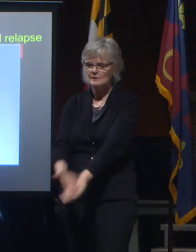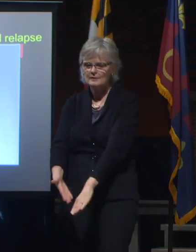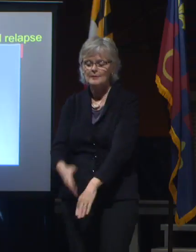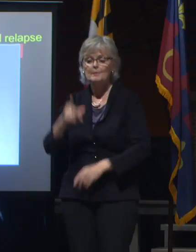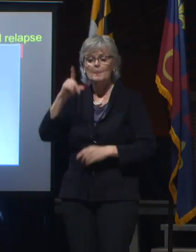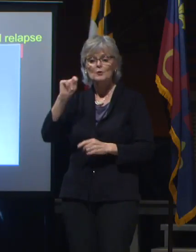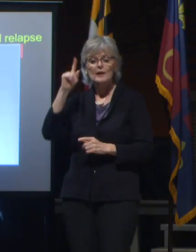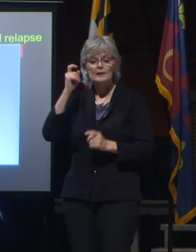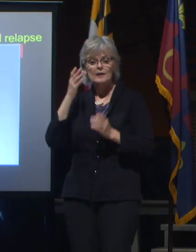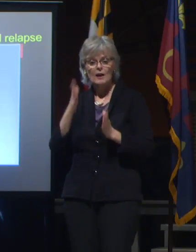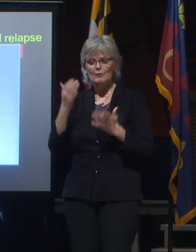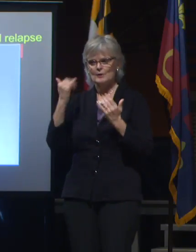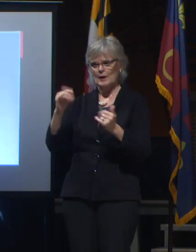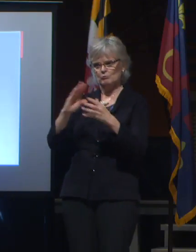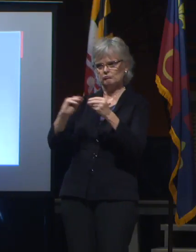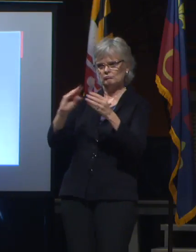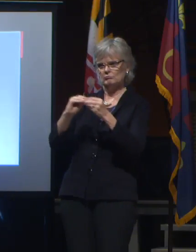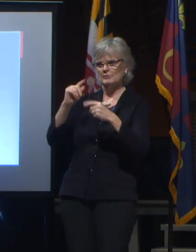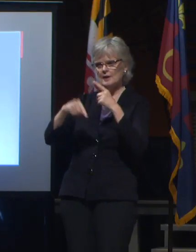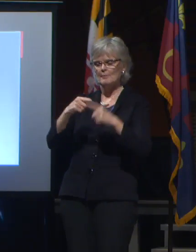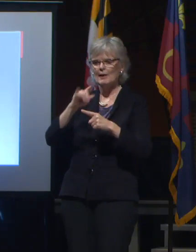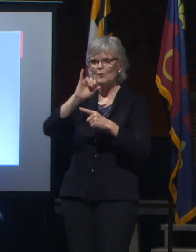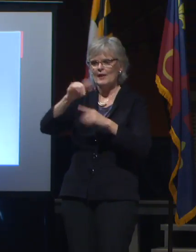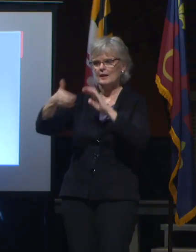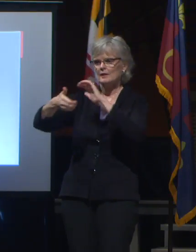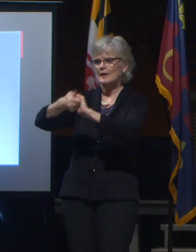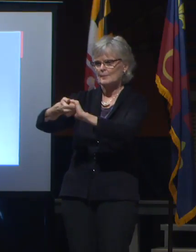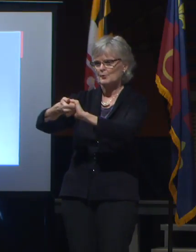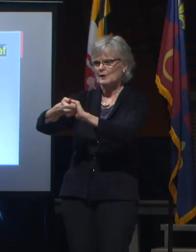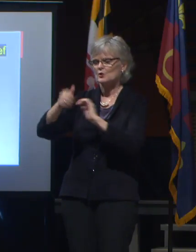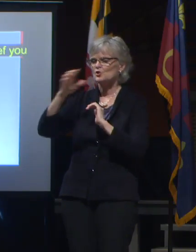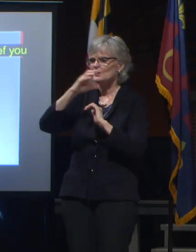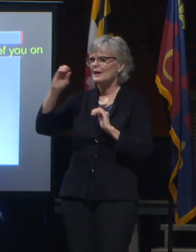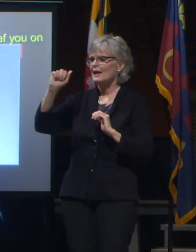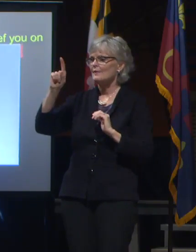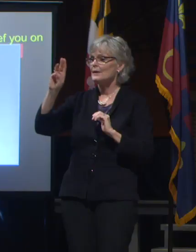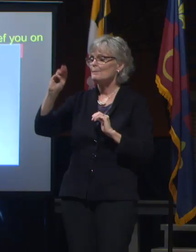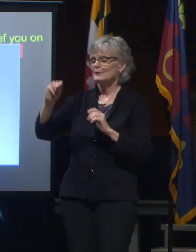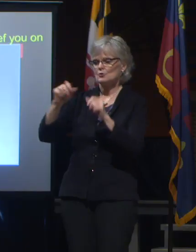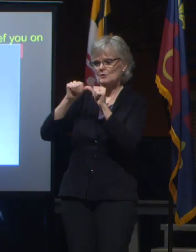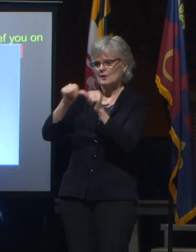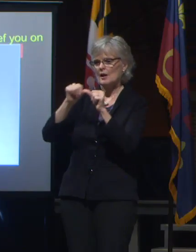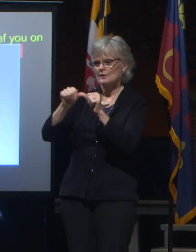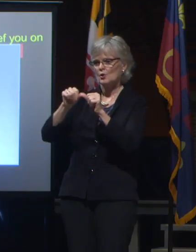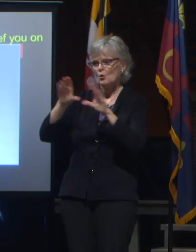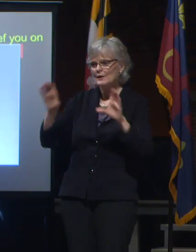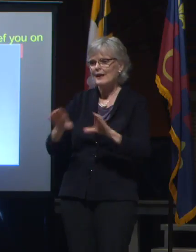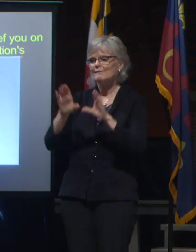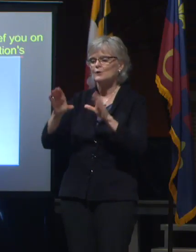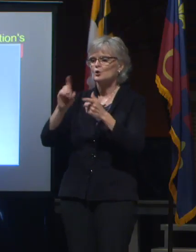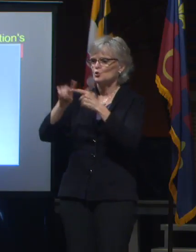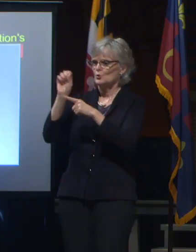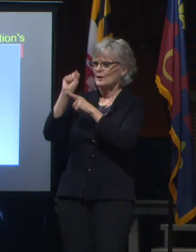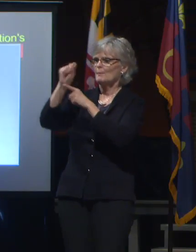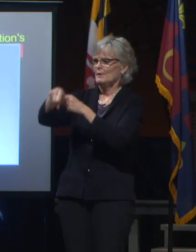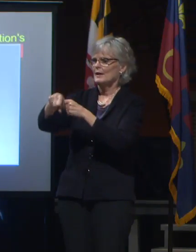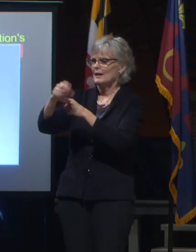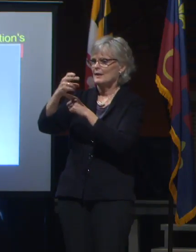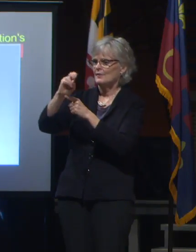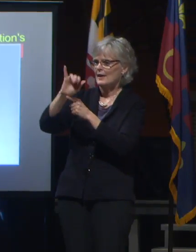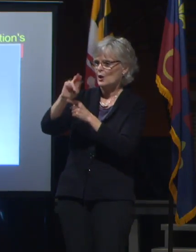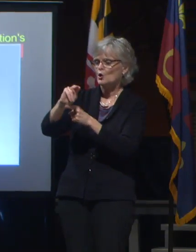Lieutenant Governor will brief you on this collaboration and the administration's ongoing efforts to combat the